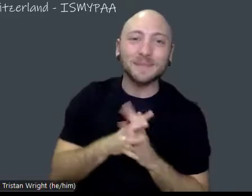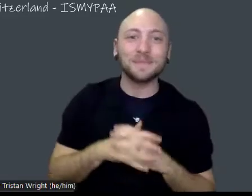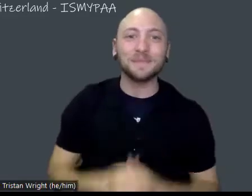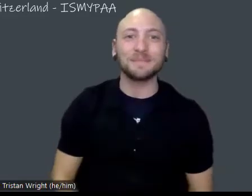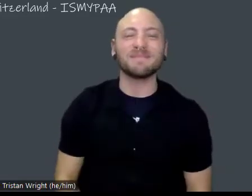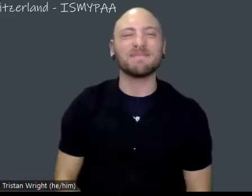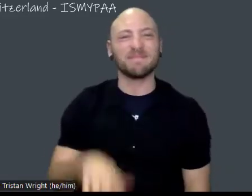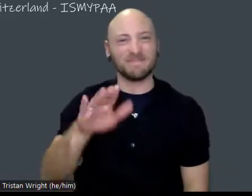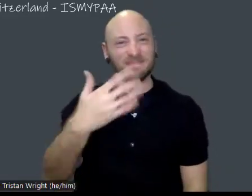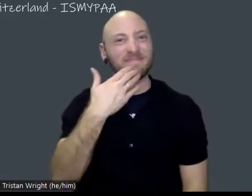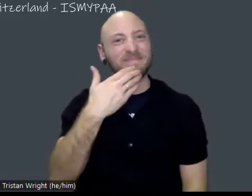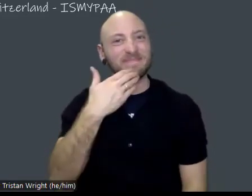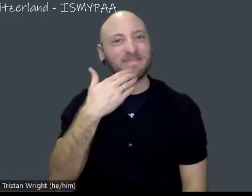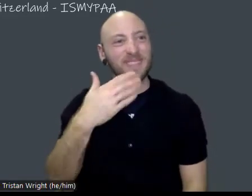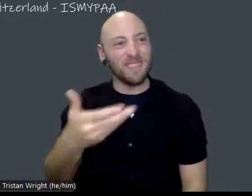for the introduction.